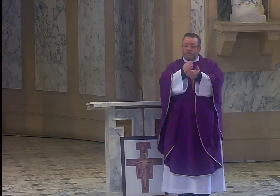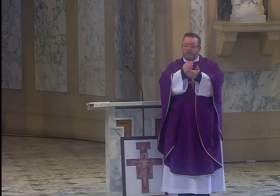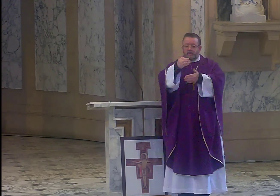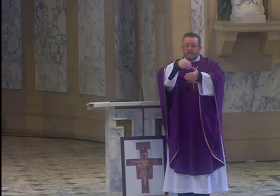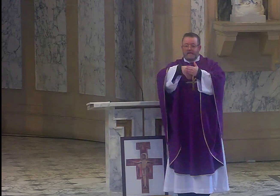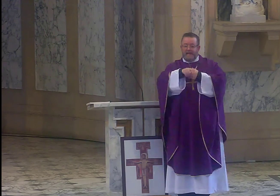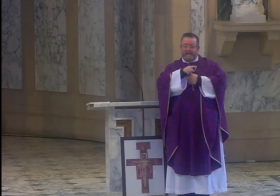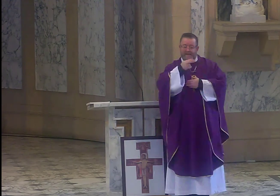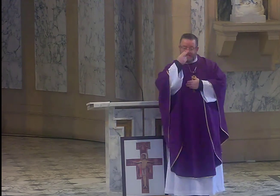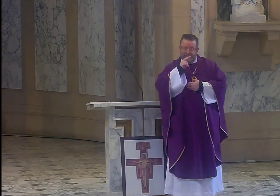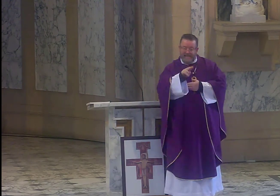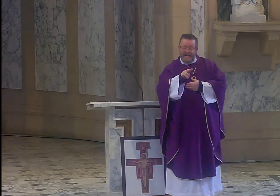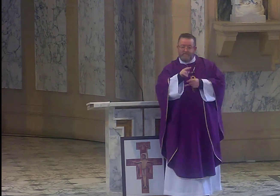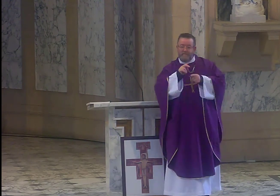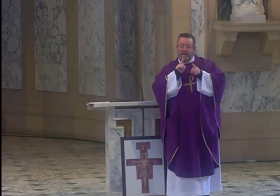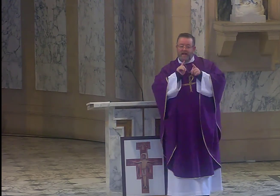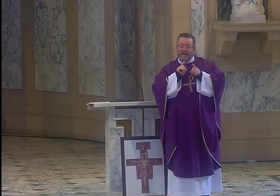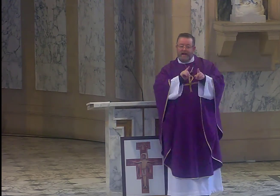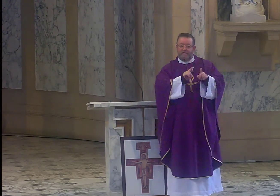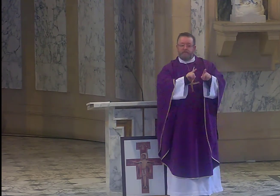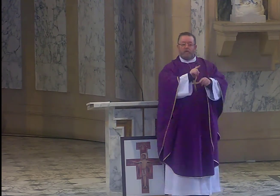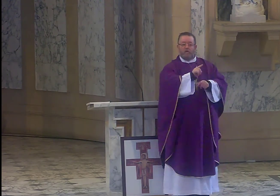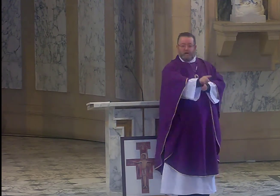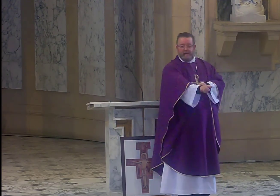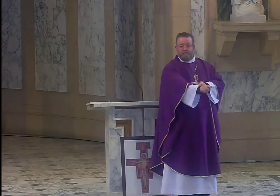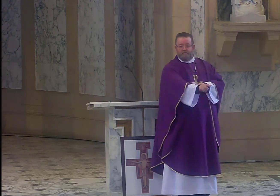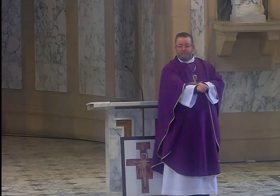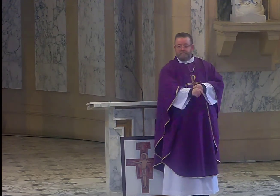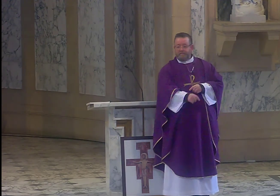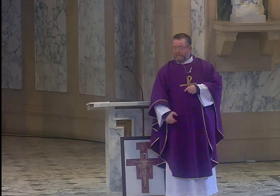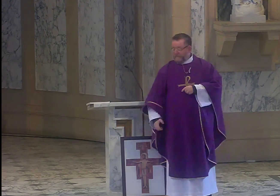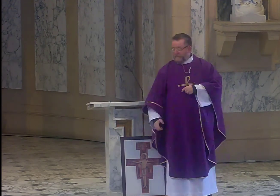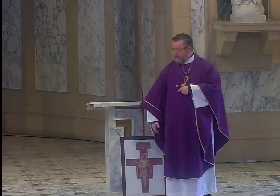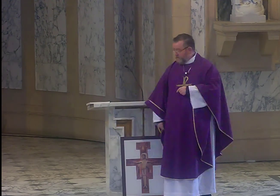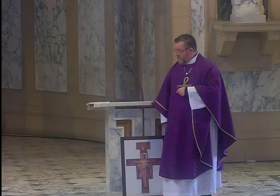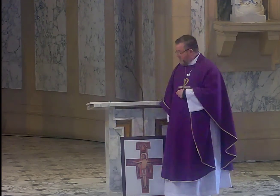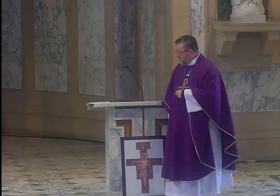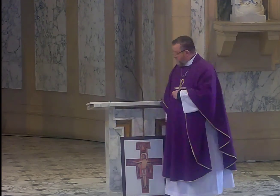trust in his name and follow him